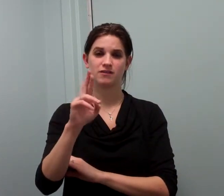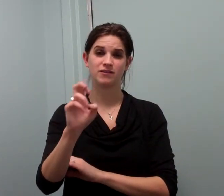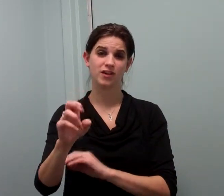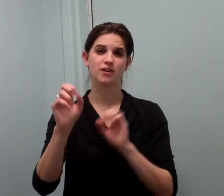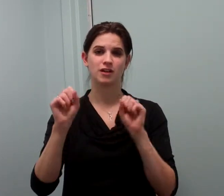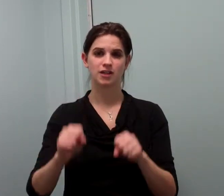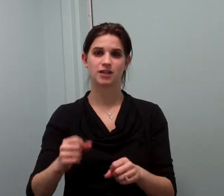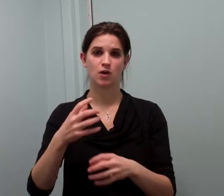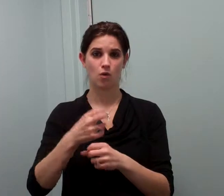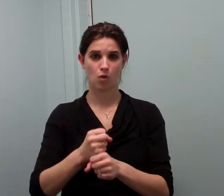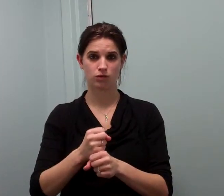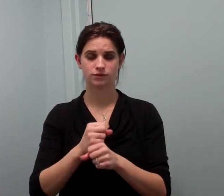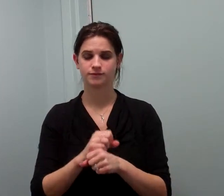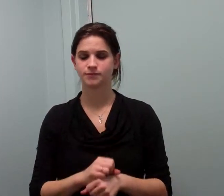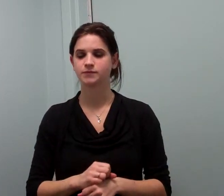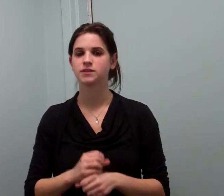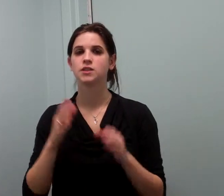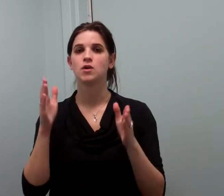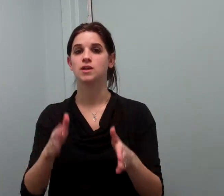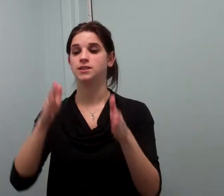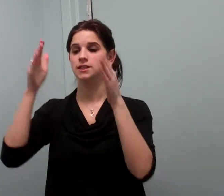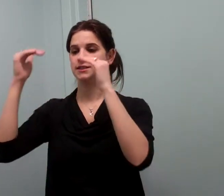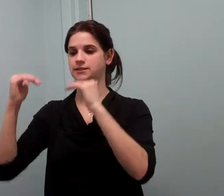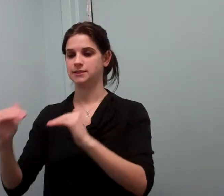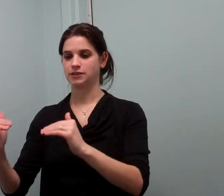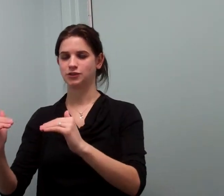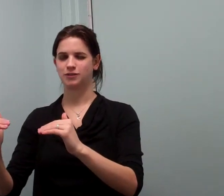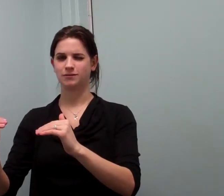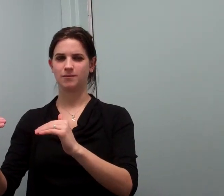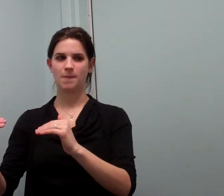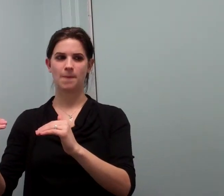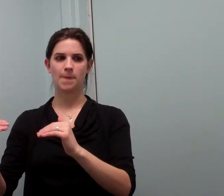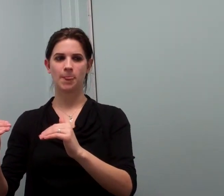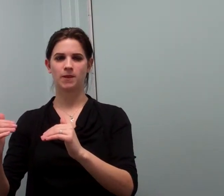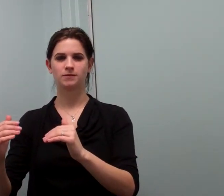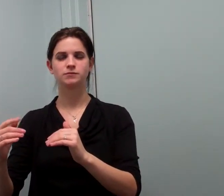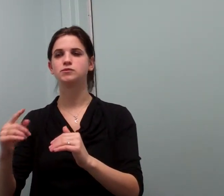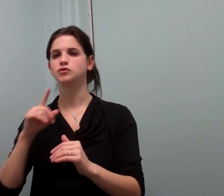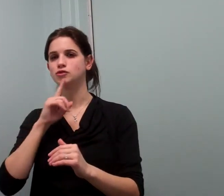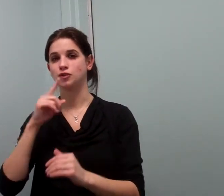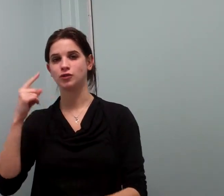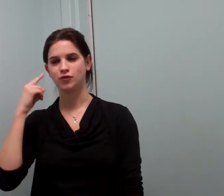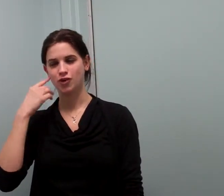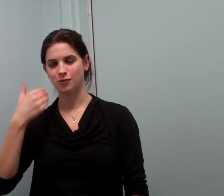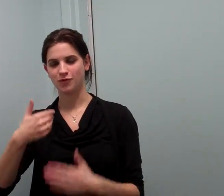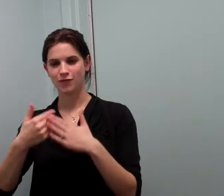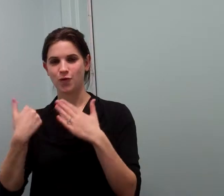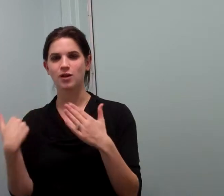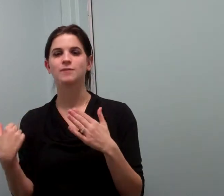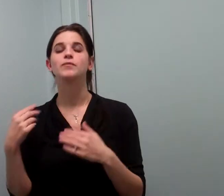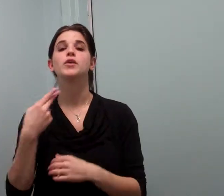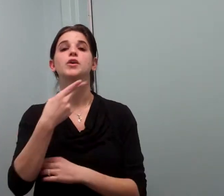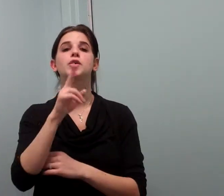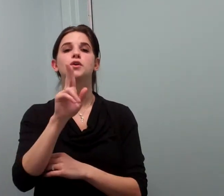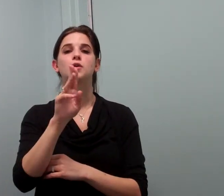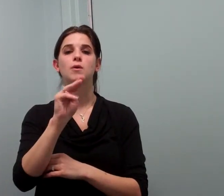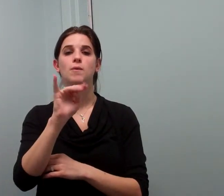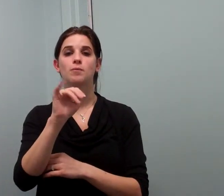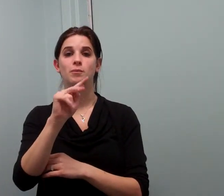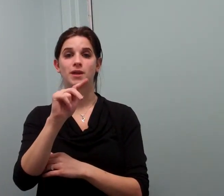Term you're all familiar with, you've heard several times, I'm sure. Humidity. Very simply put, water vapor